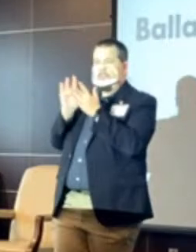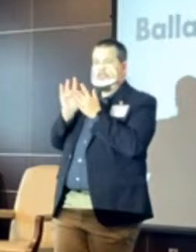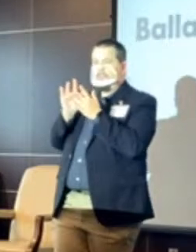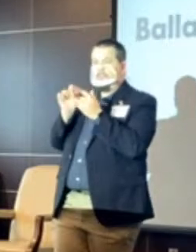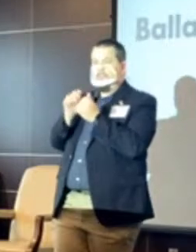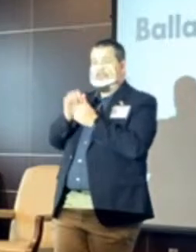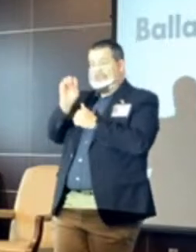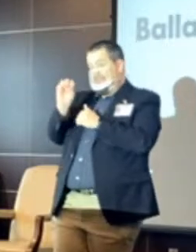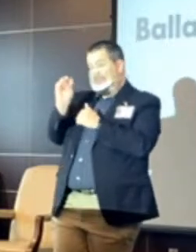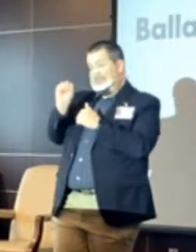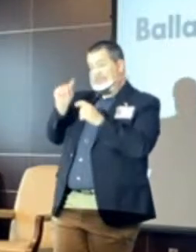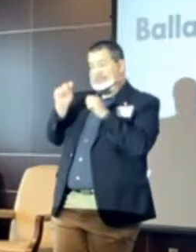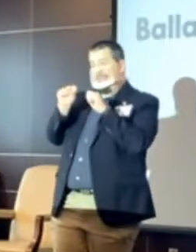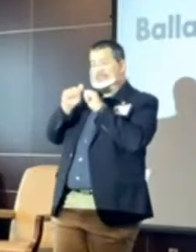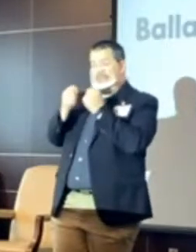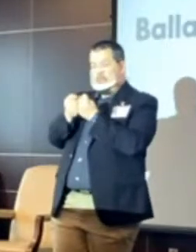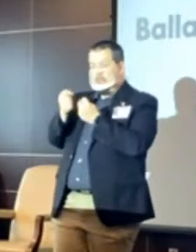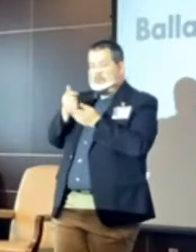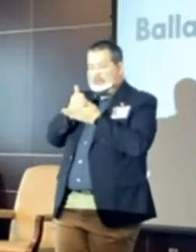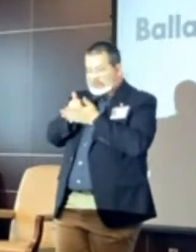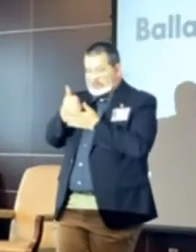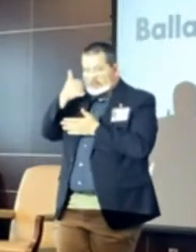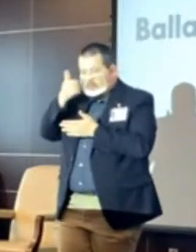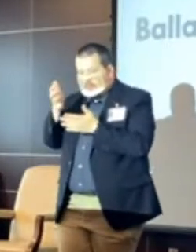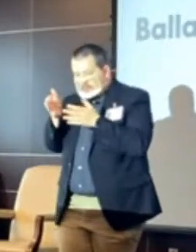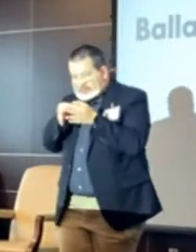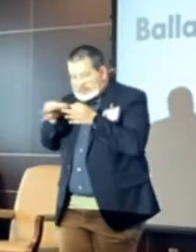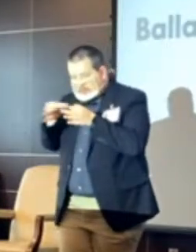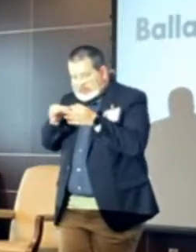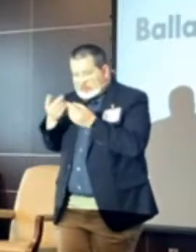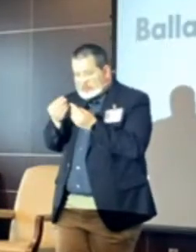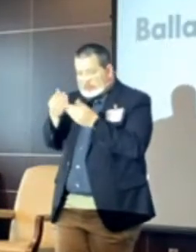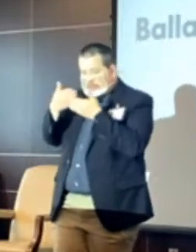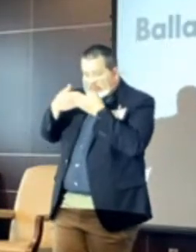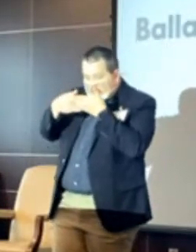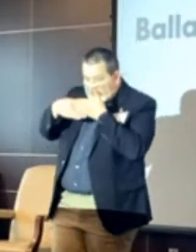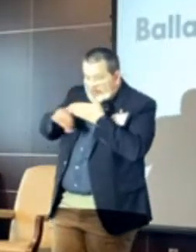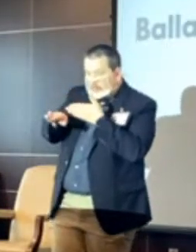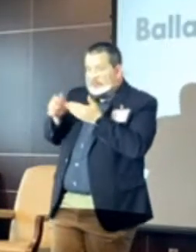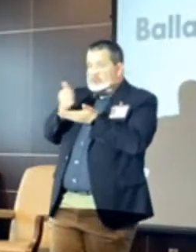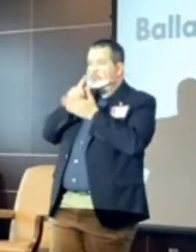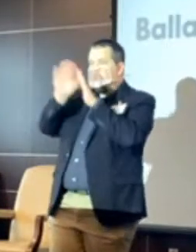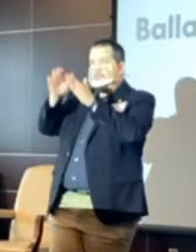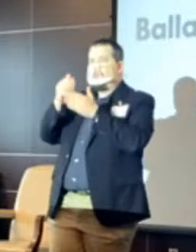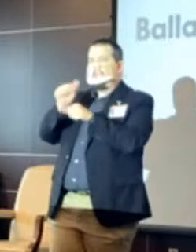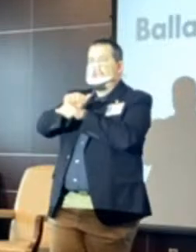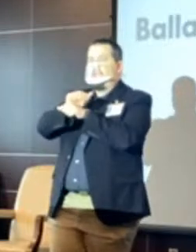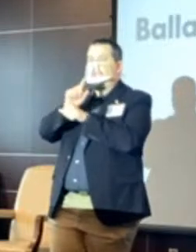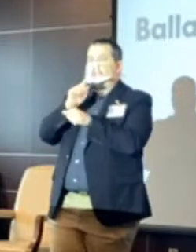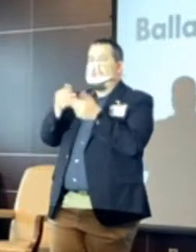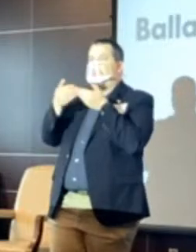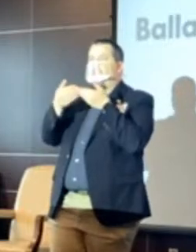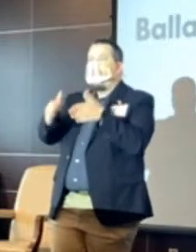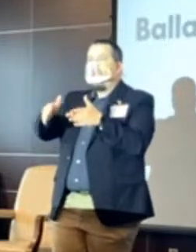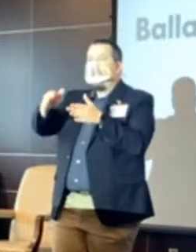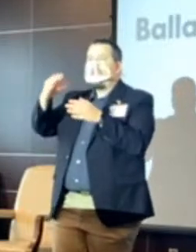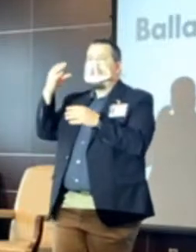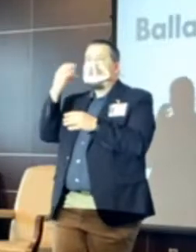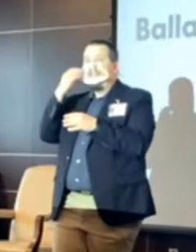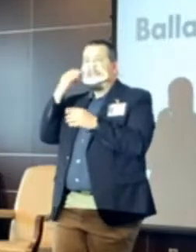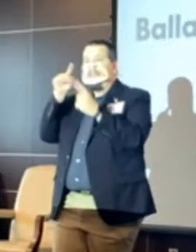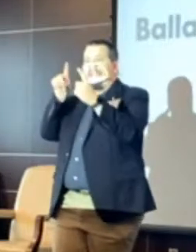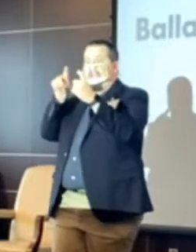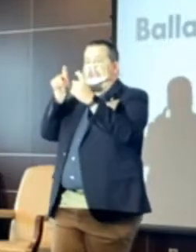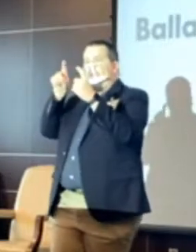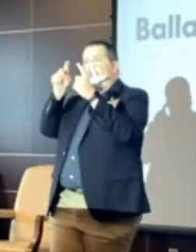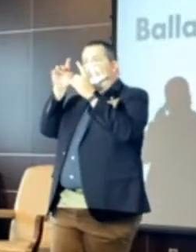touch with the EMS team and actually helped them walk through the delivery. And so they did a great job, and they actually lost cell service in that